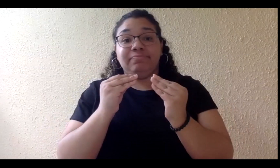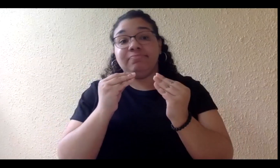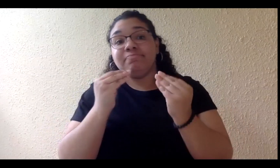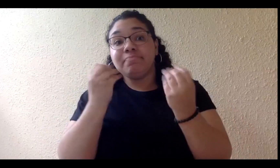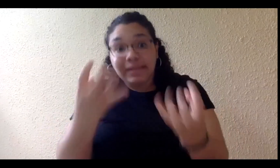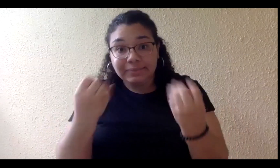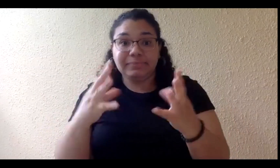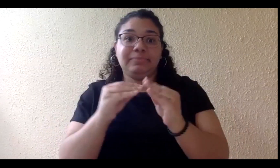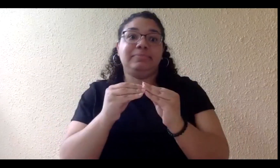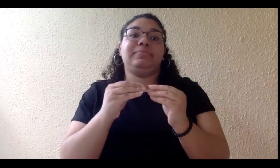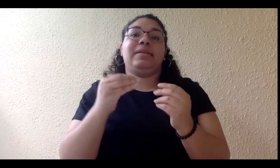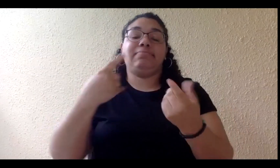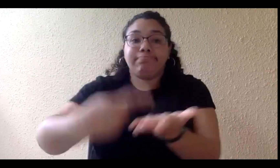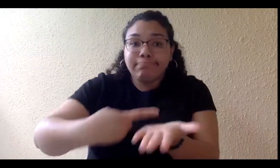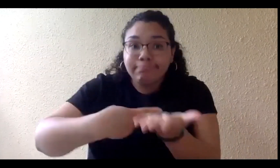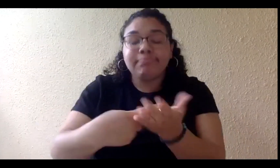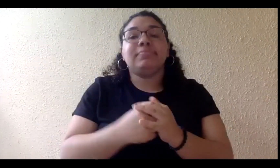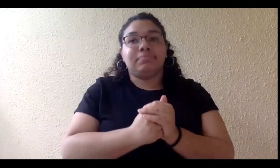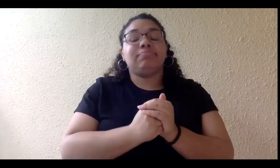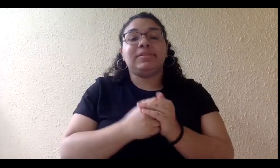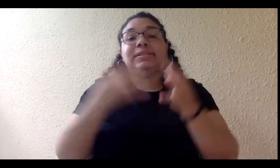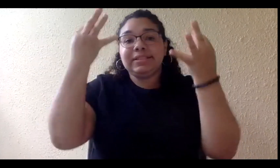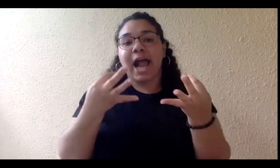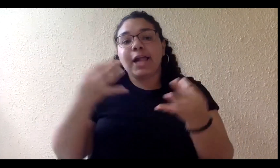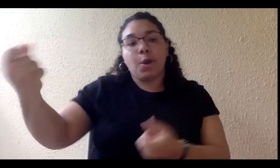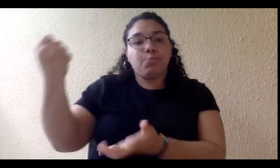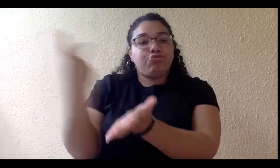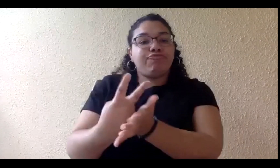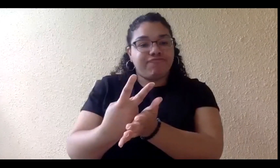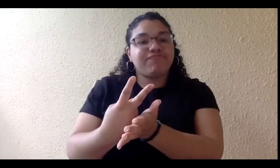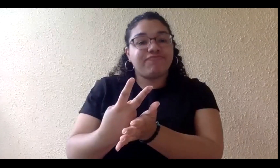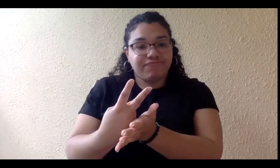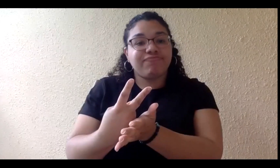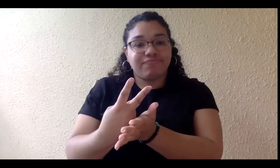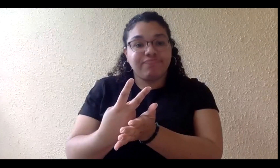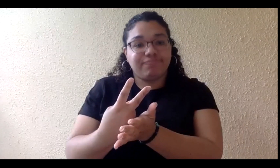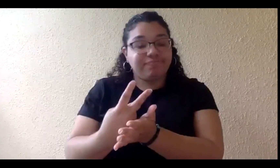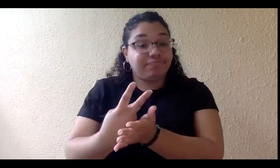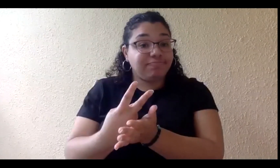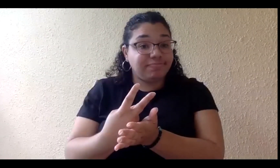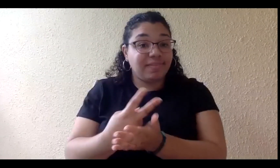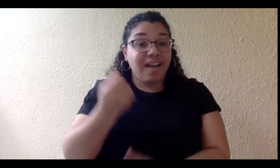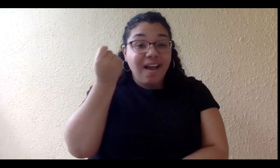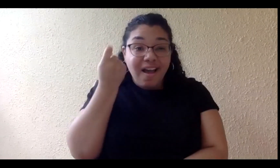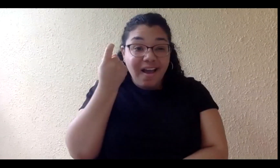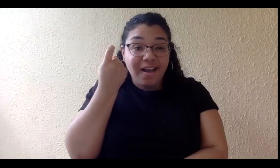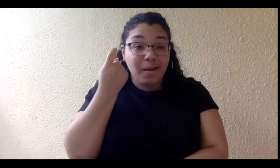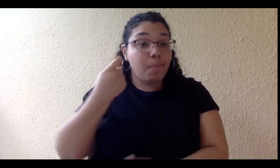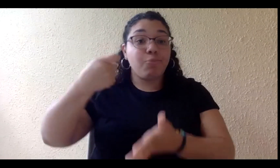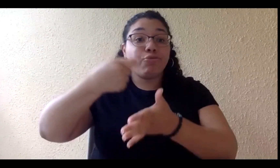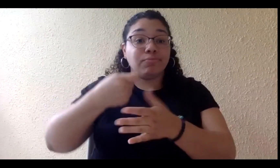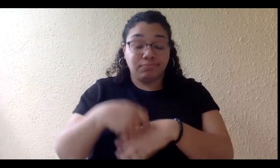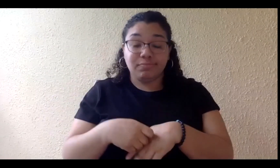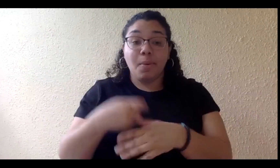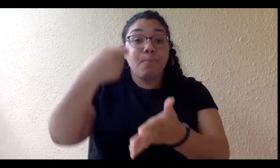After multiple meetings and a lot of discussion, they finally decided to